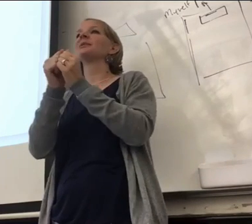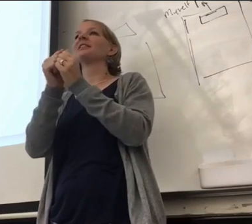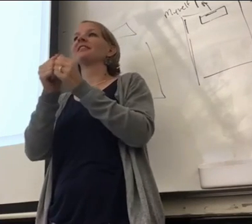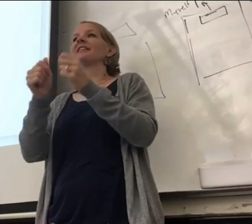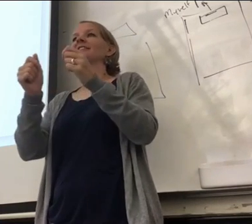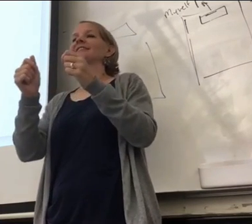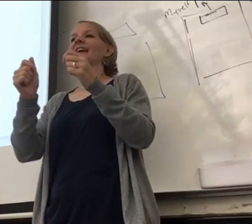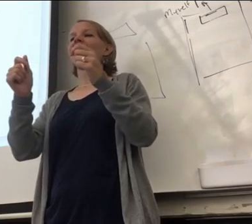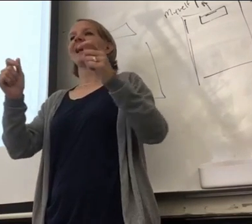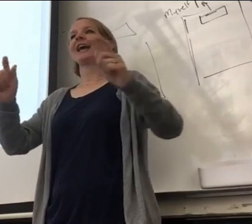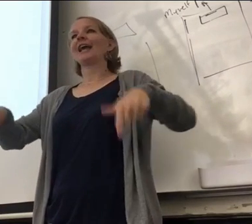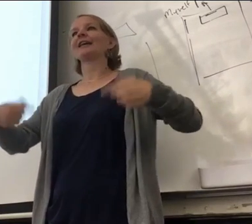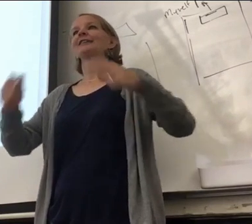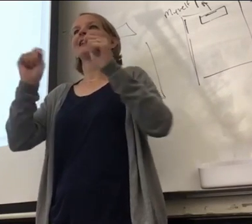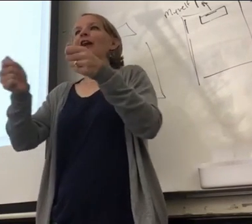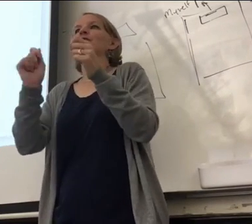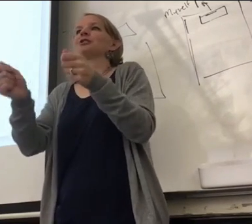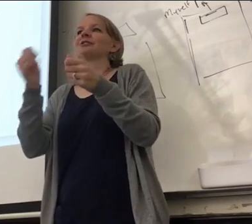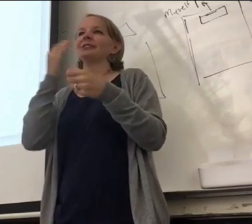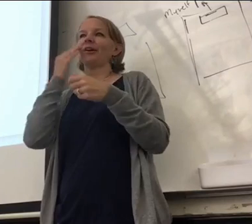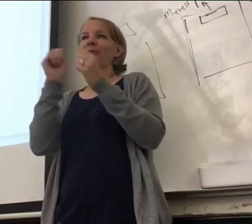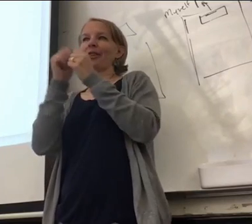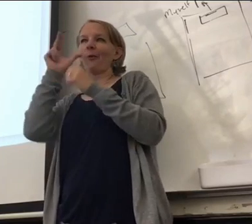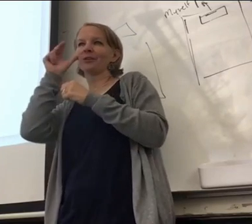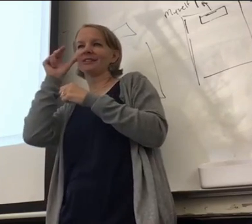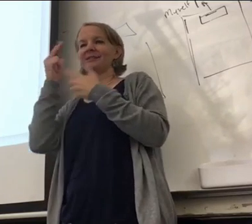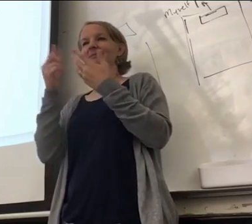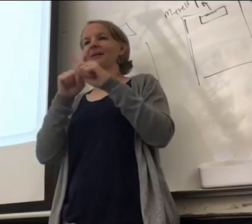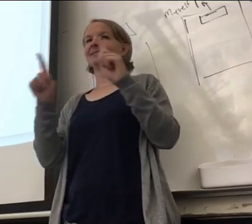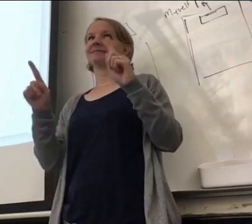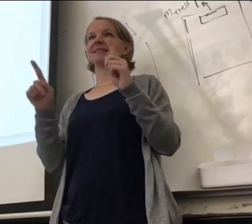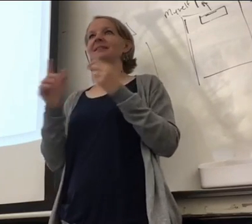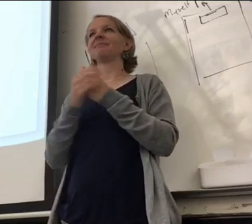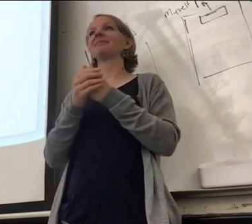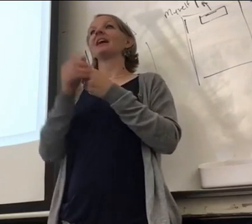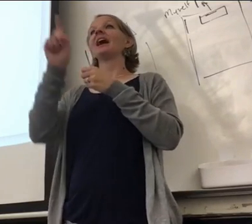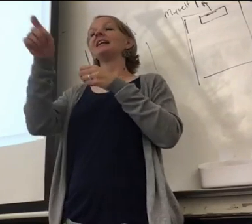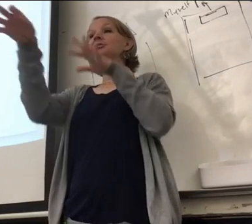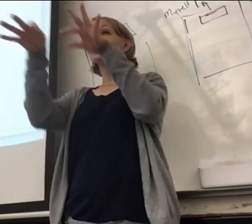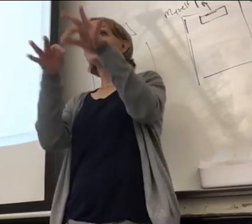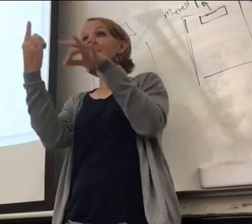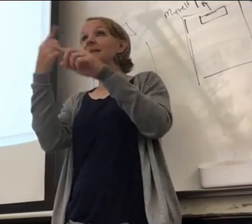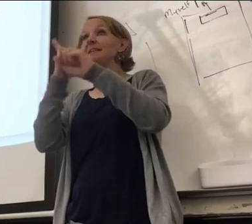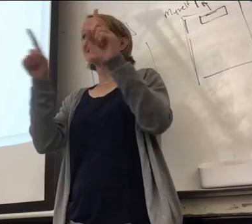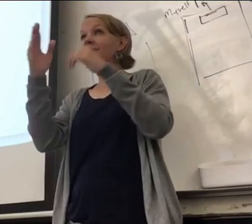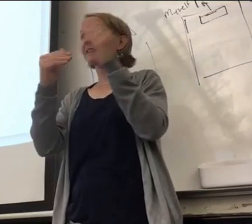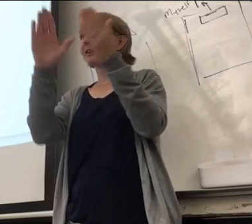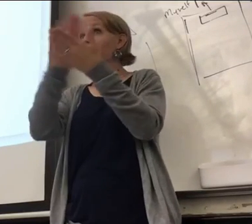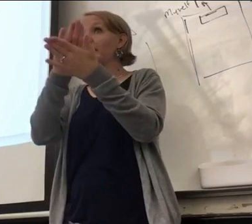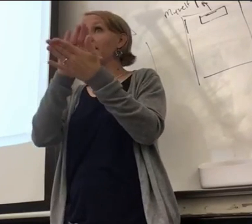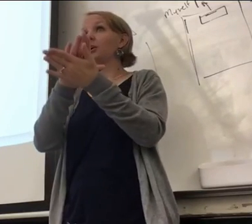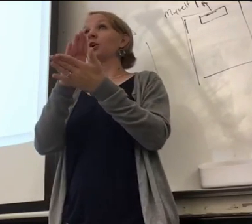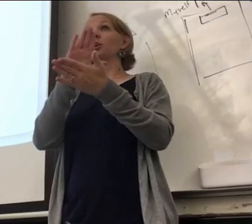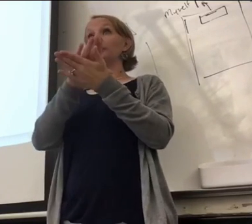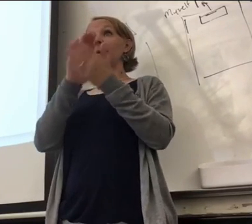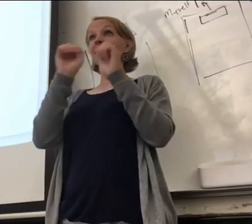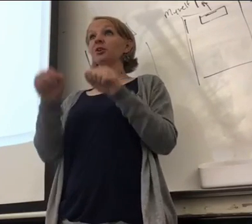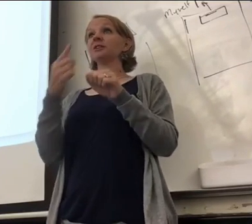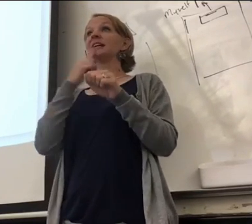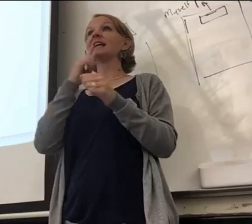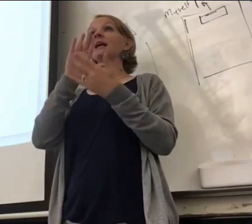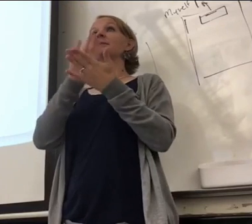bumper. Anyways, so one thing really quickly I need to explain that's different than on your paper. Your paper might say the